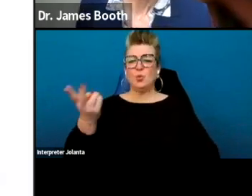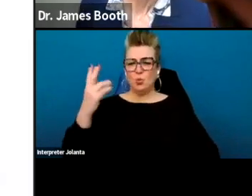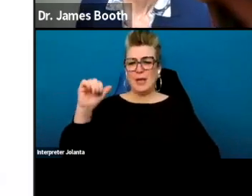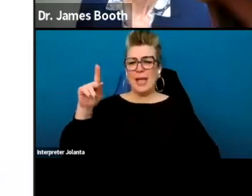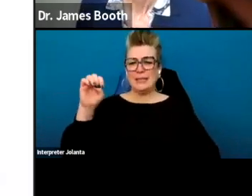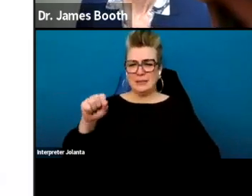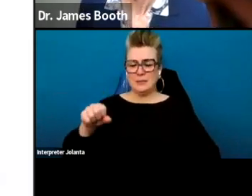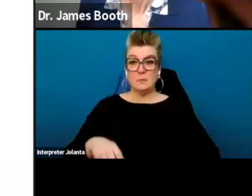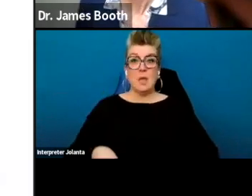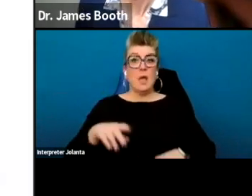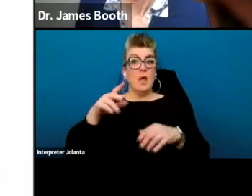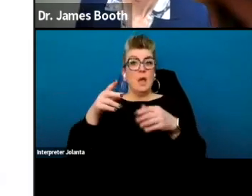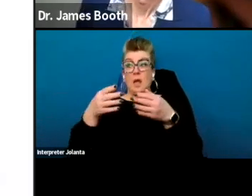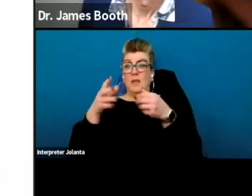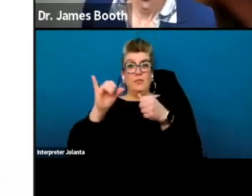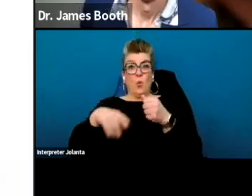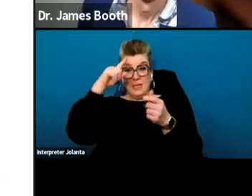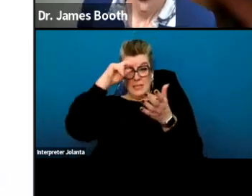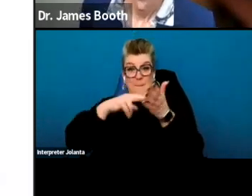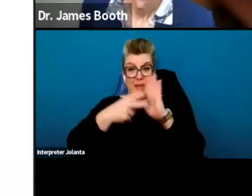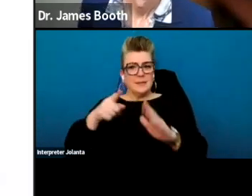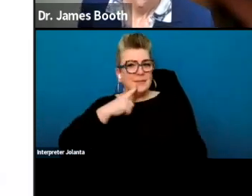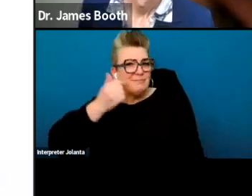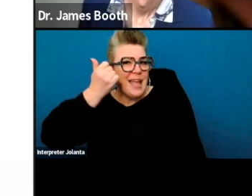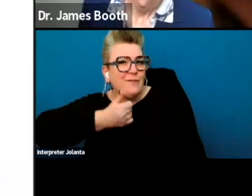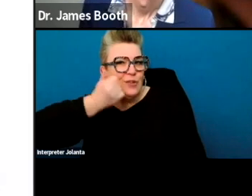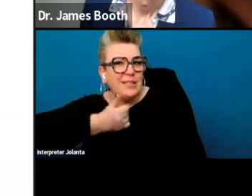every day they play 1 game.